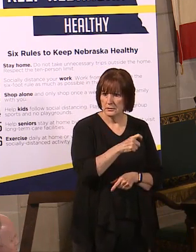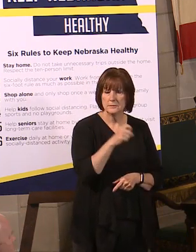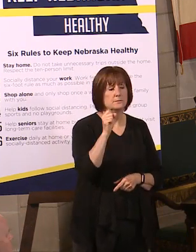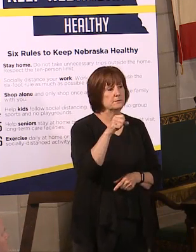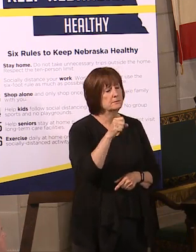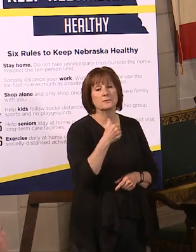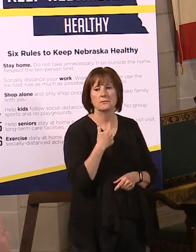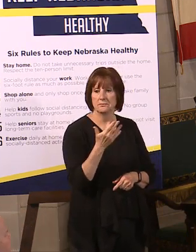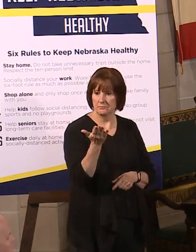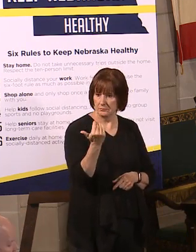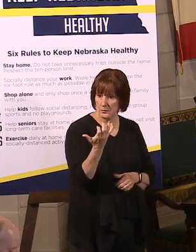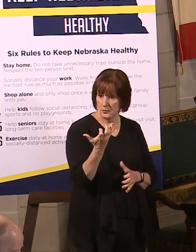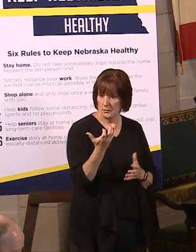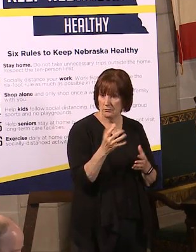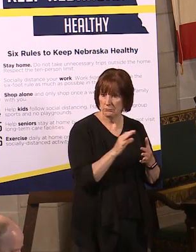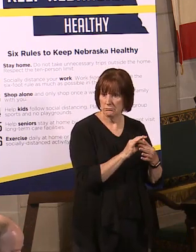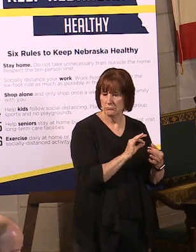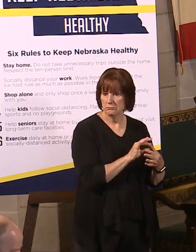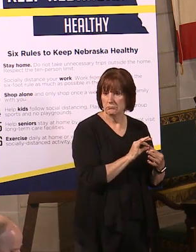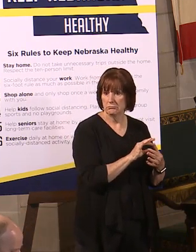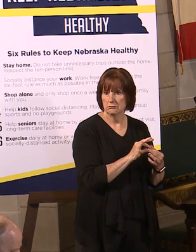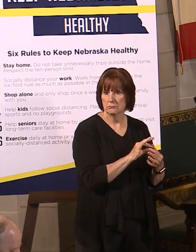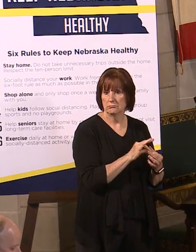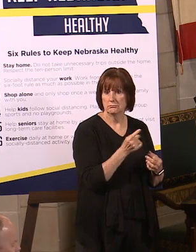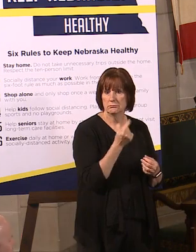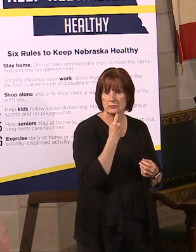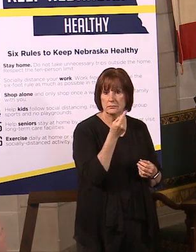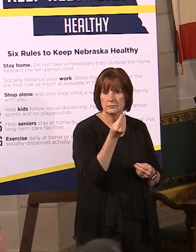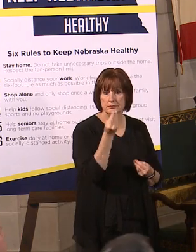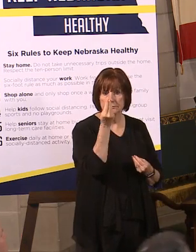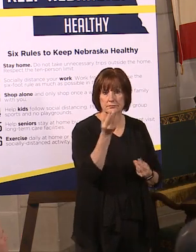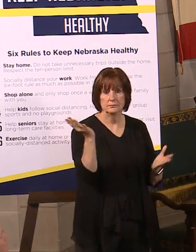do, yes. You want to come up and give us that answer?